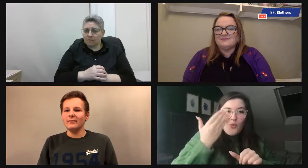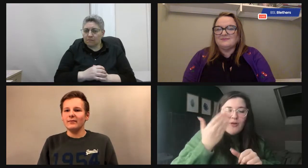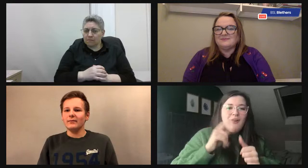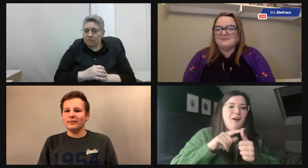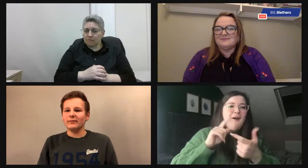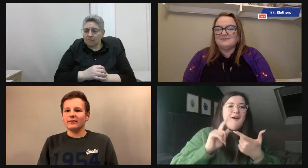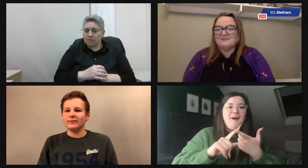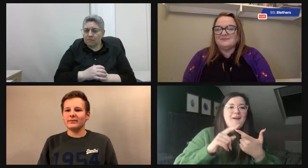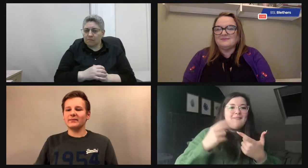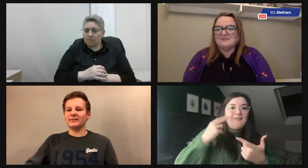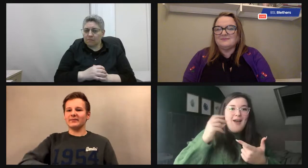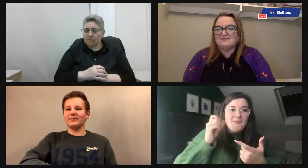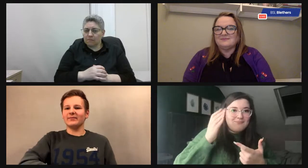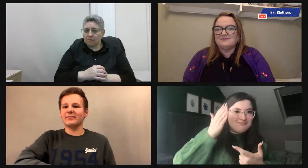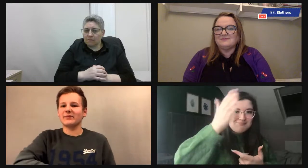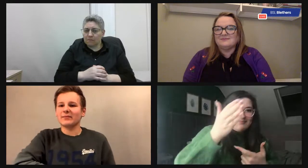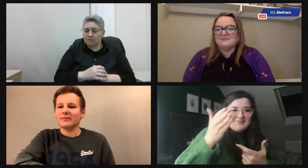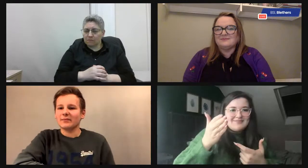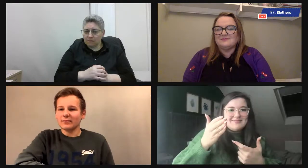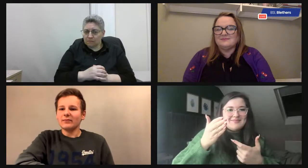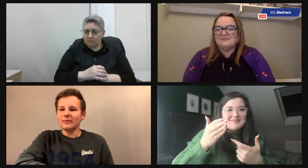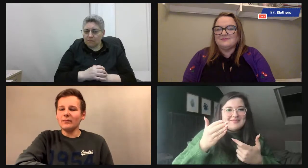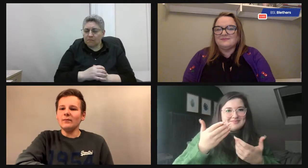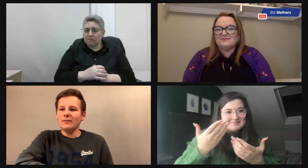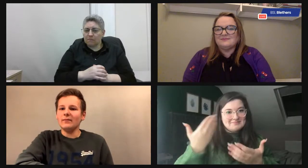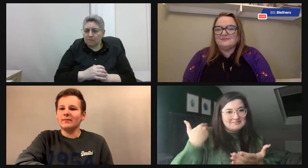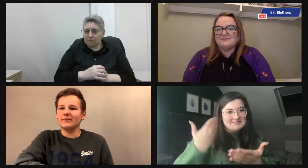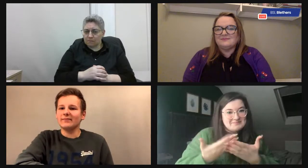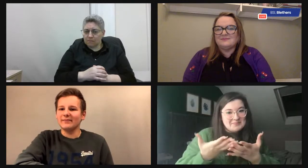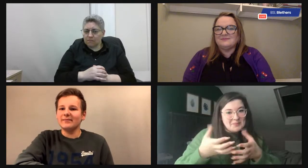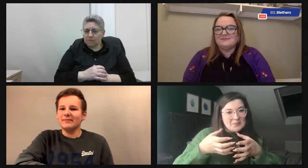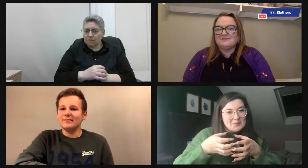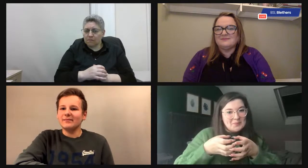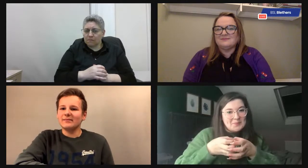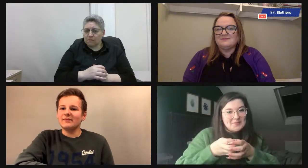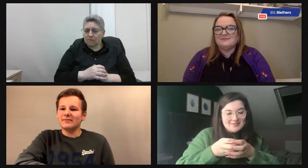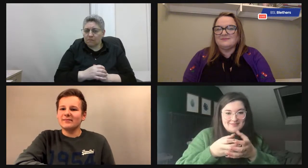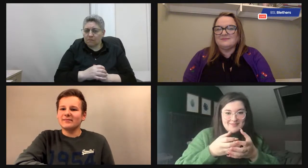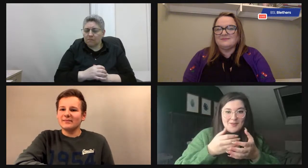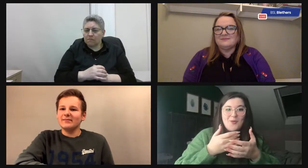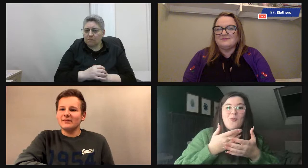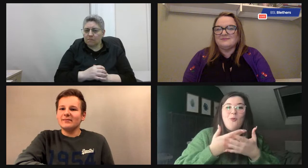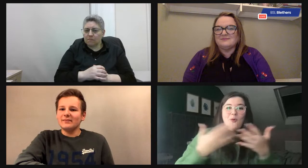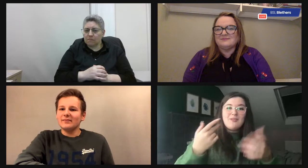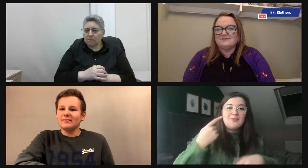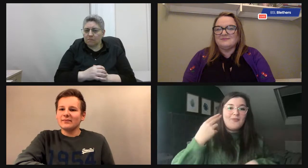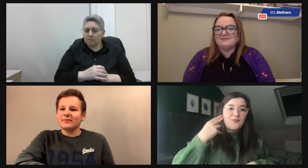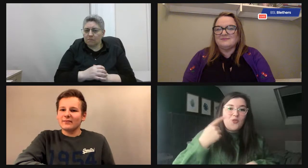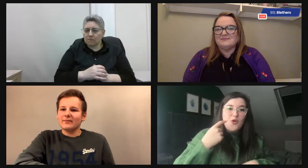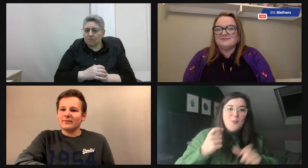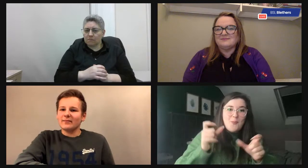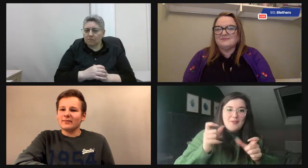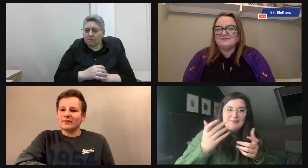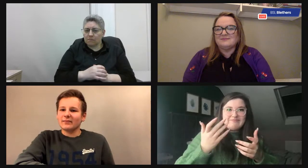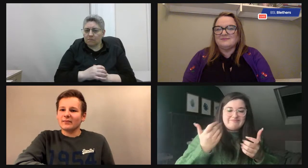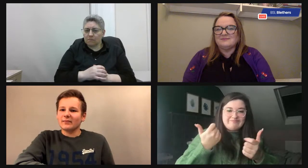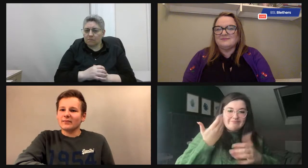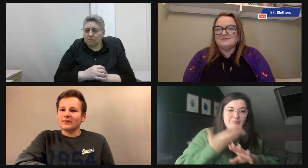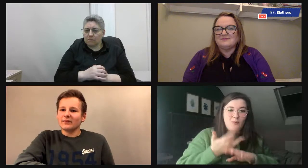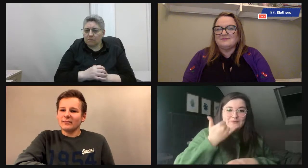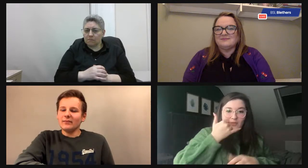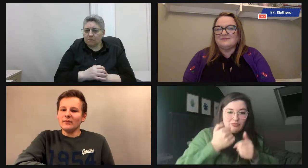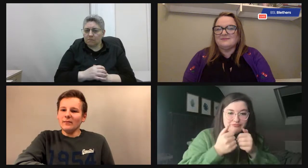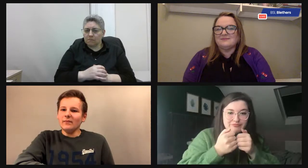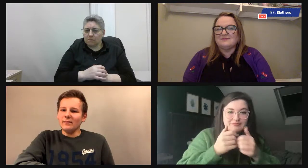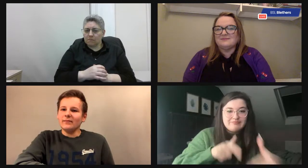Because they had a youth club after school or a deaf club after school that they would have to attend. So what